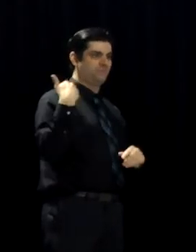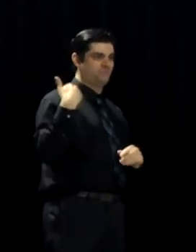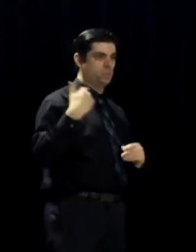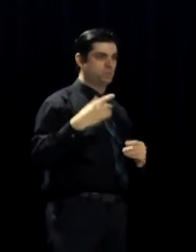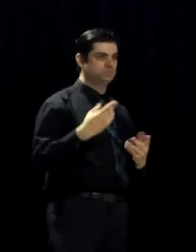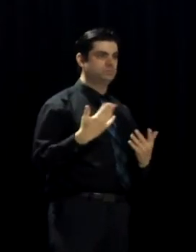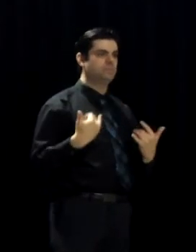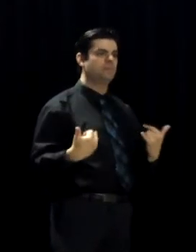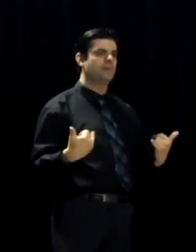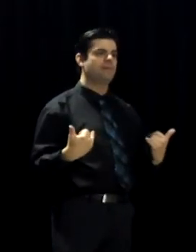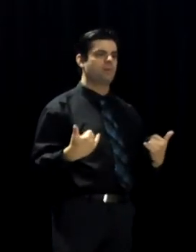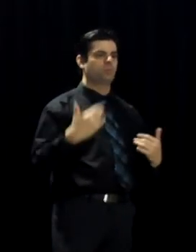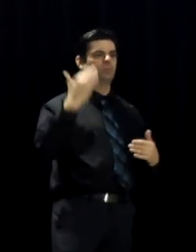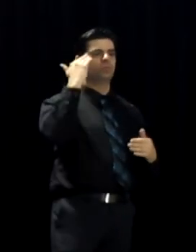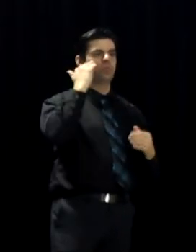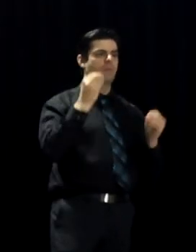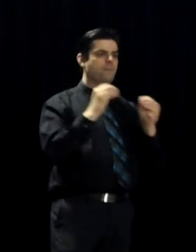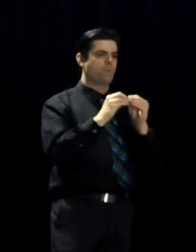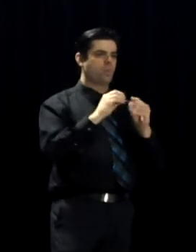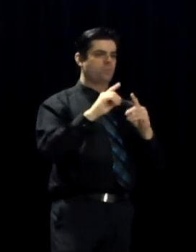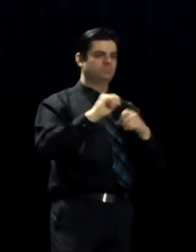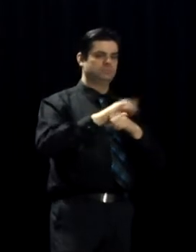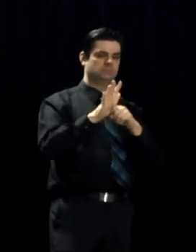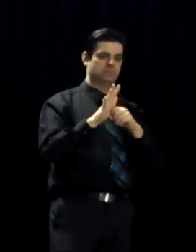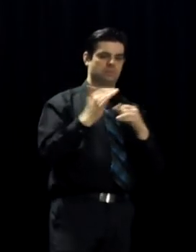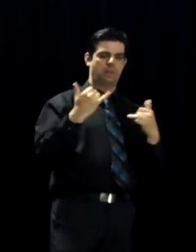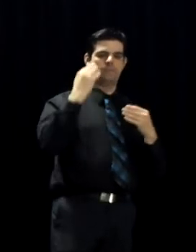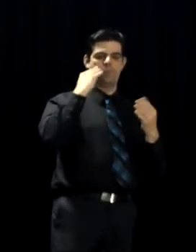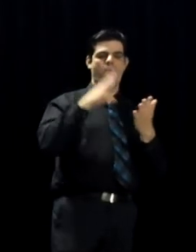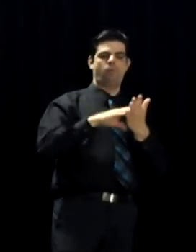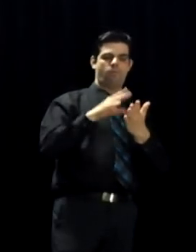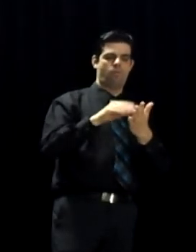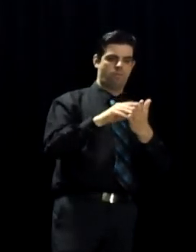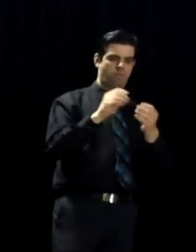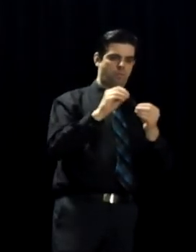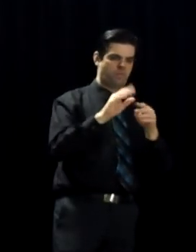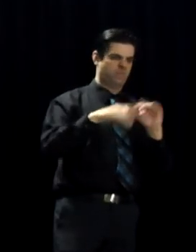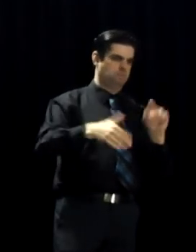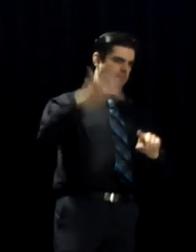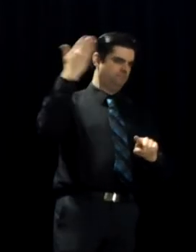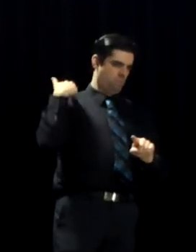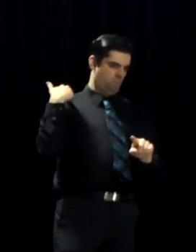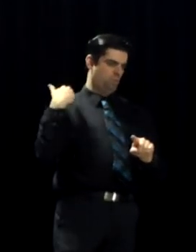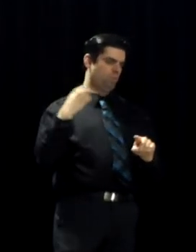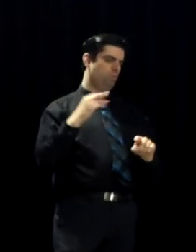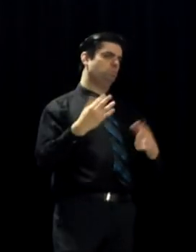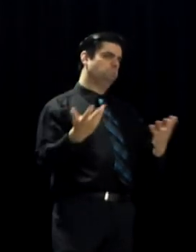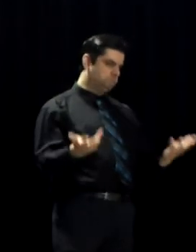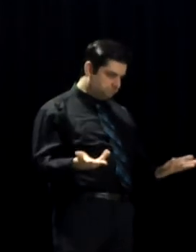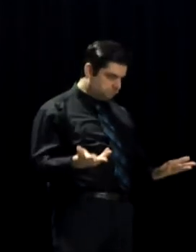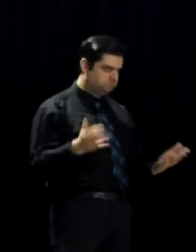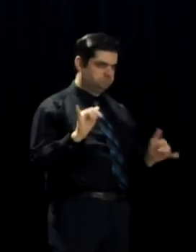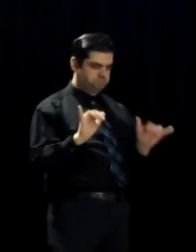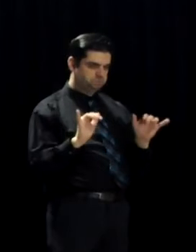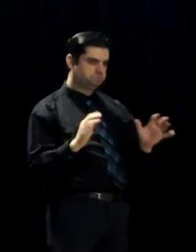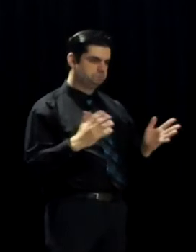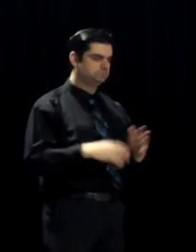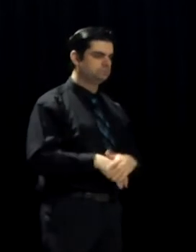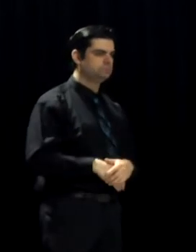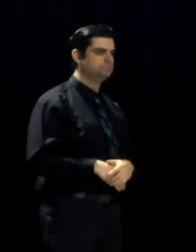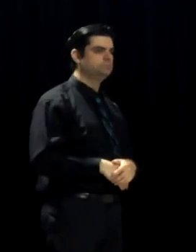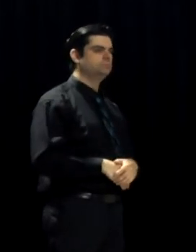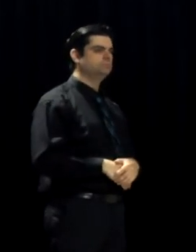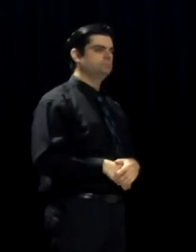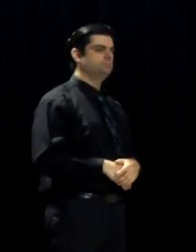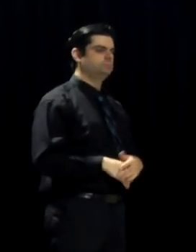virus now more than we did when Patient Zero didn't even know that he had it. So I think gradually moving into